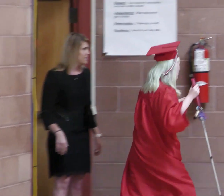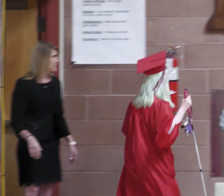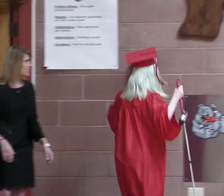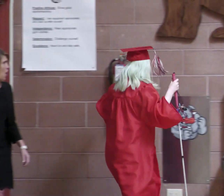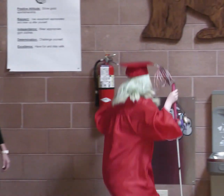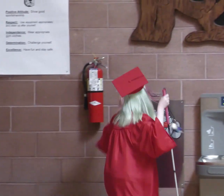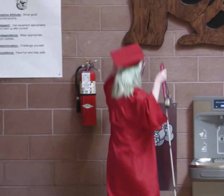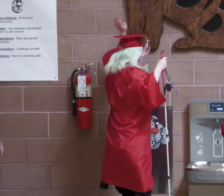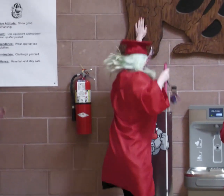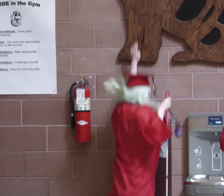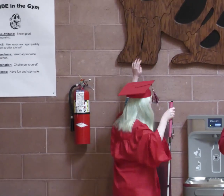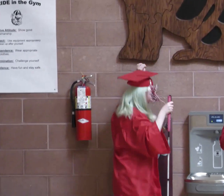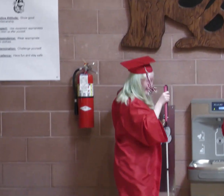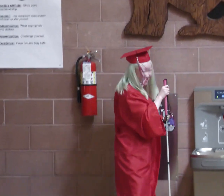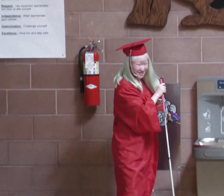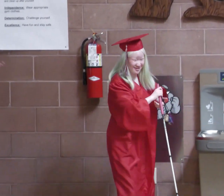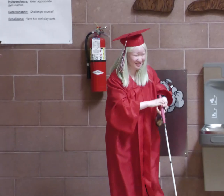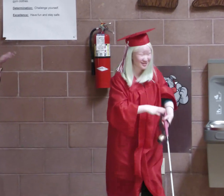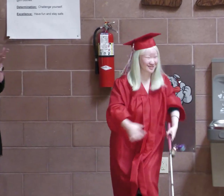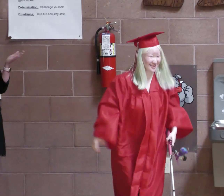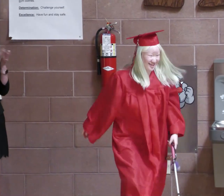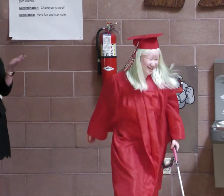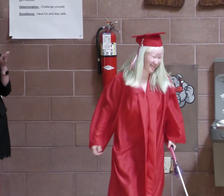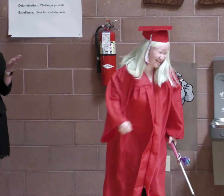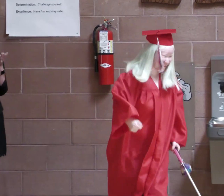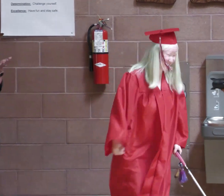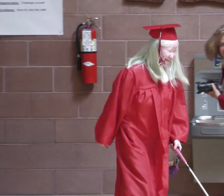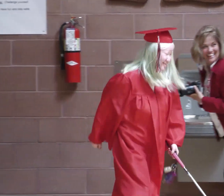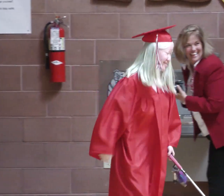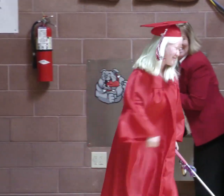jasmine plump truman jumps high to touch the bulldog